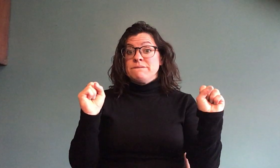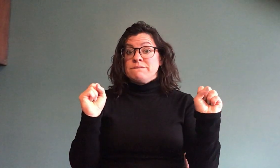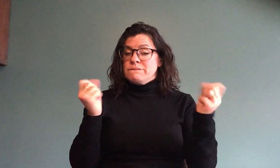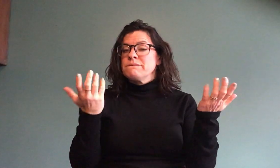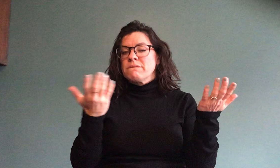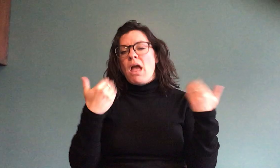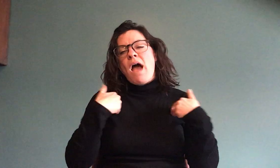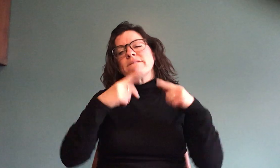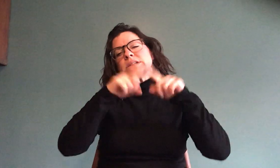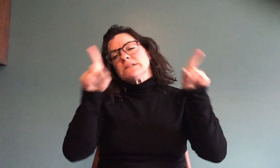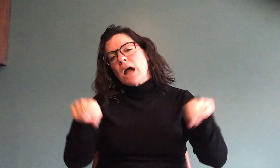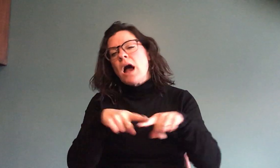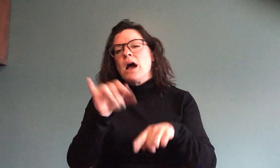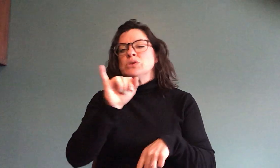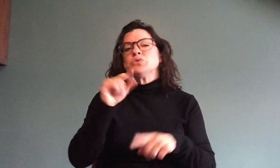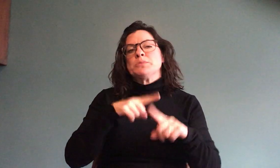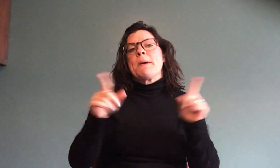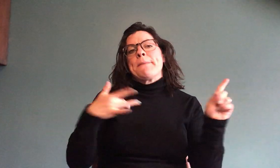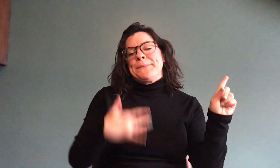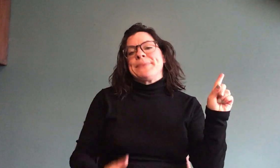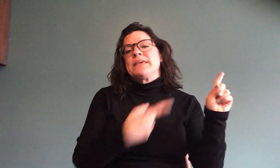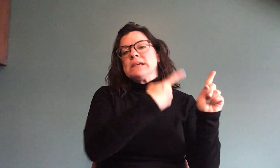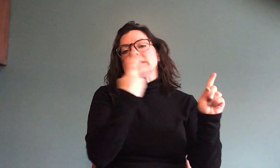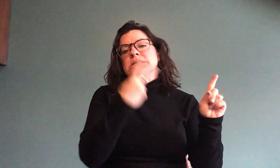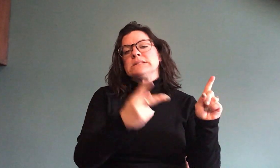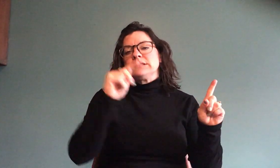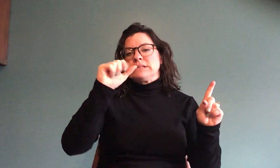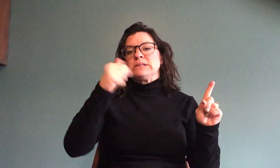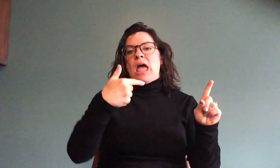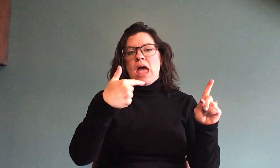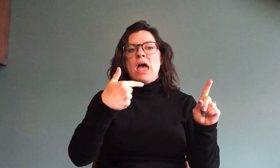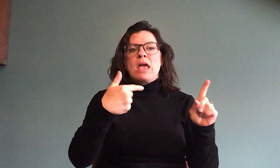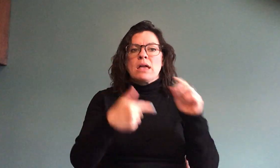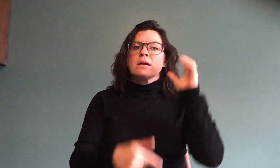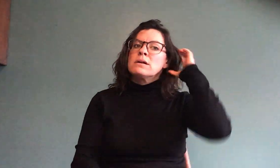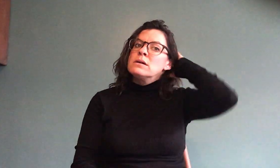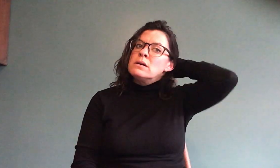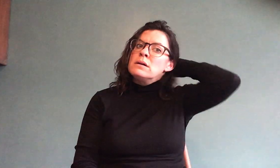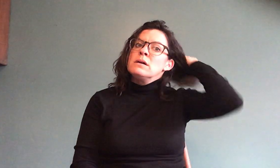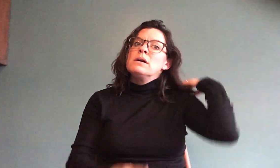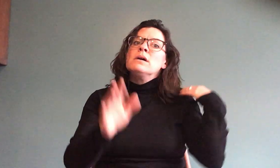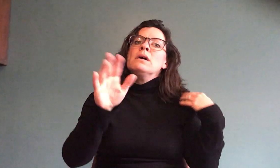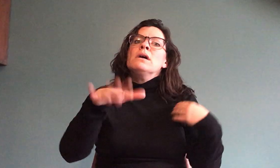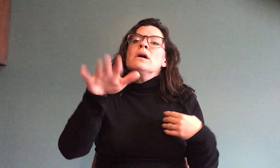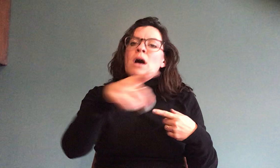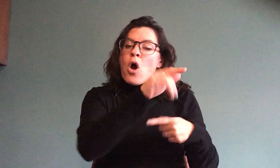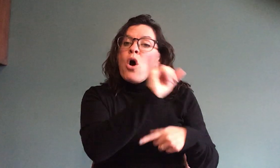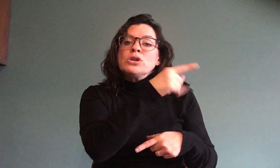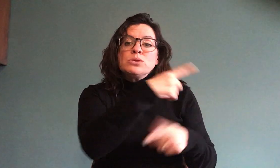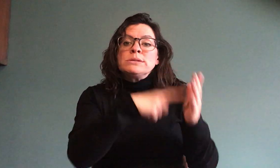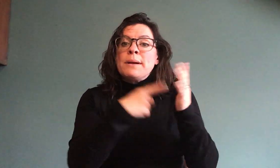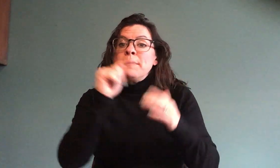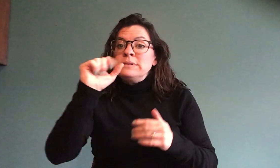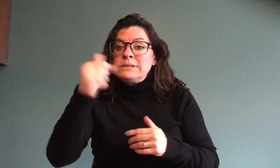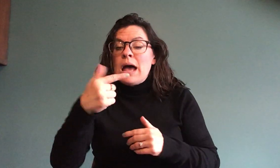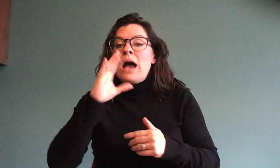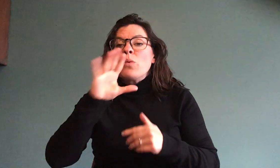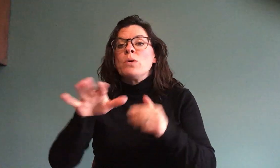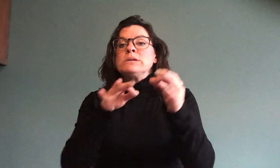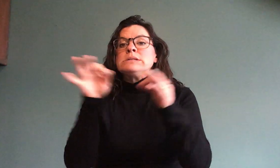how many guys can we put on one area of scaffolding? Type like that. Okay, all right. If it is more than 10